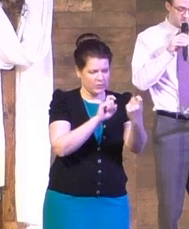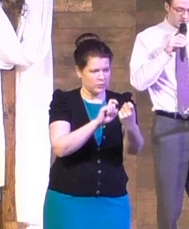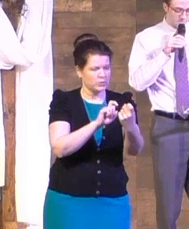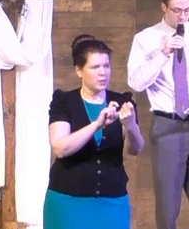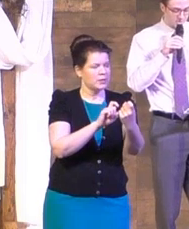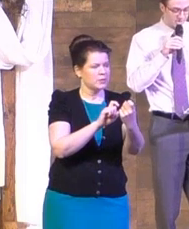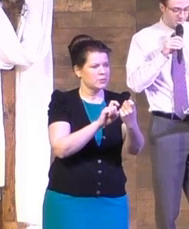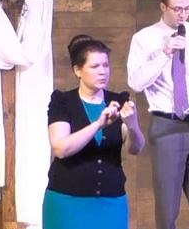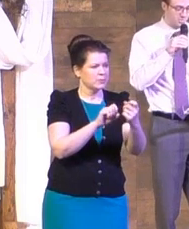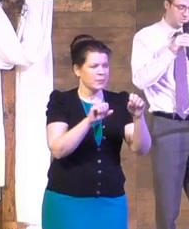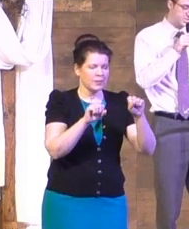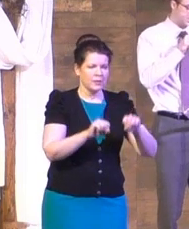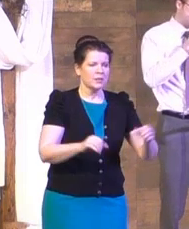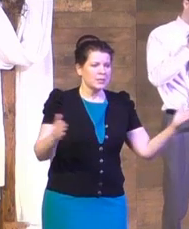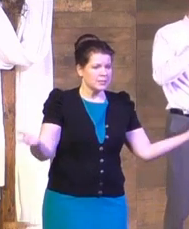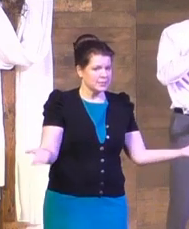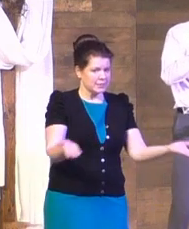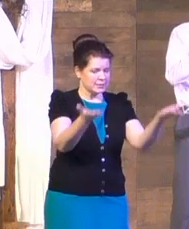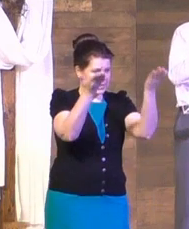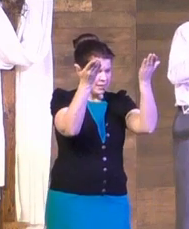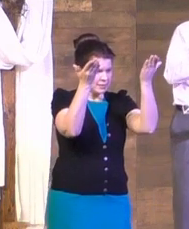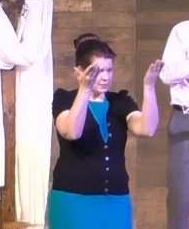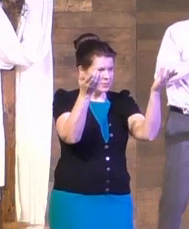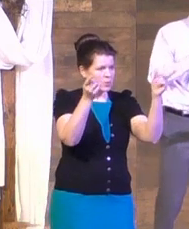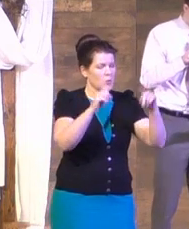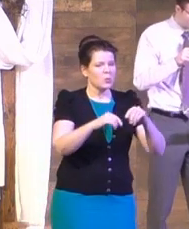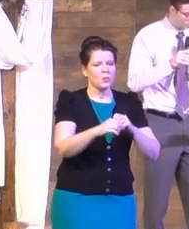can stand with me while we sing this next song.